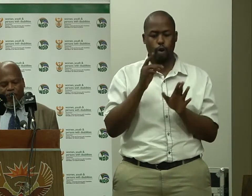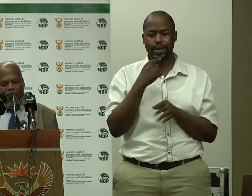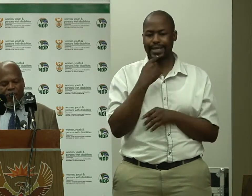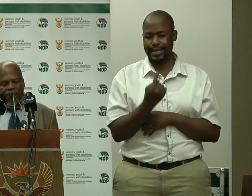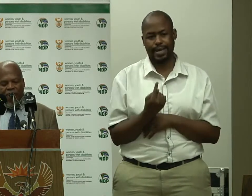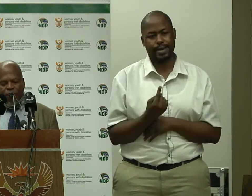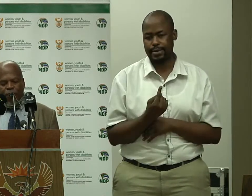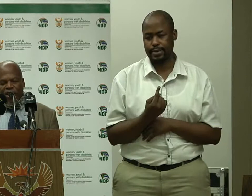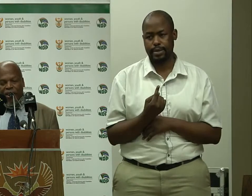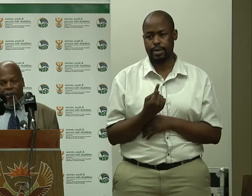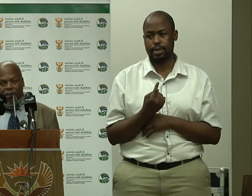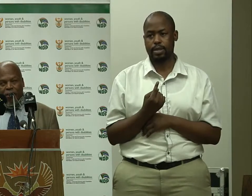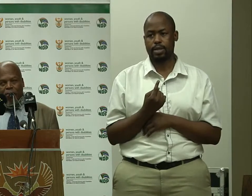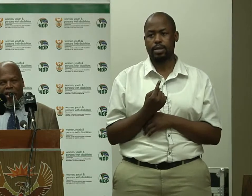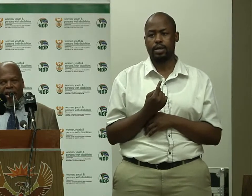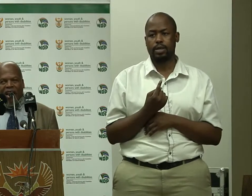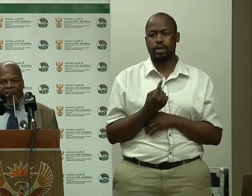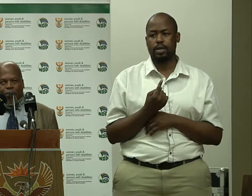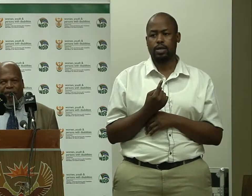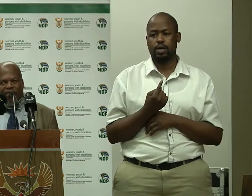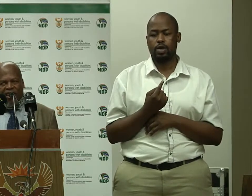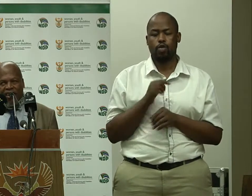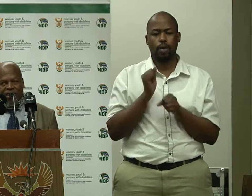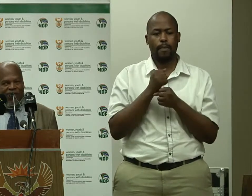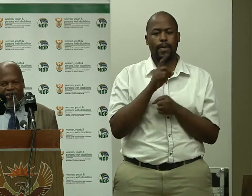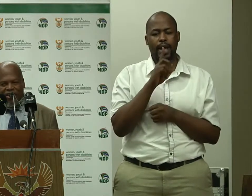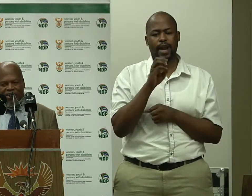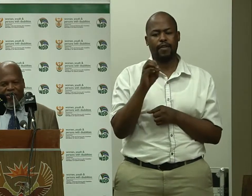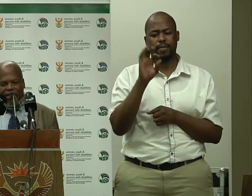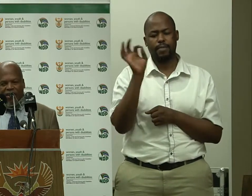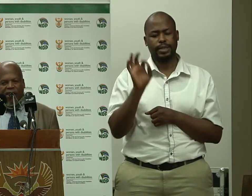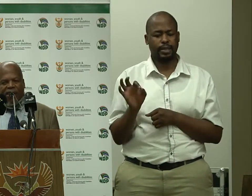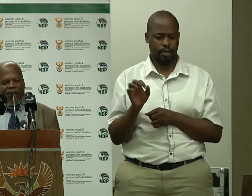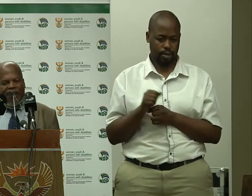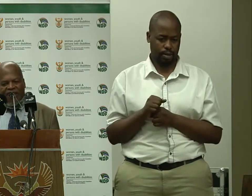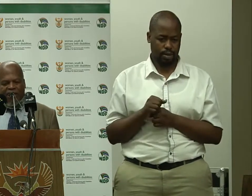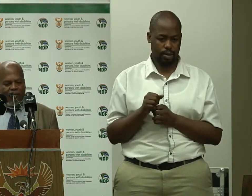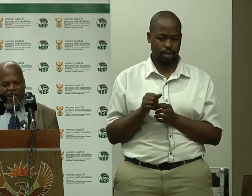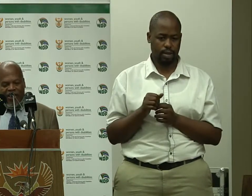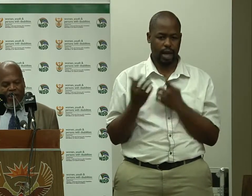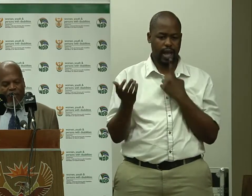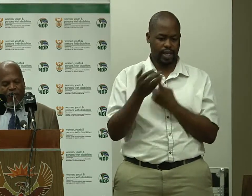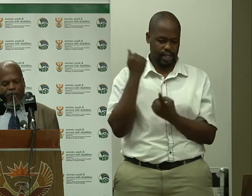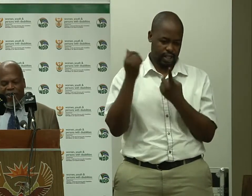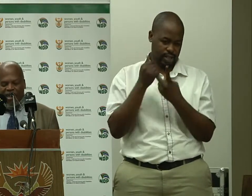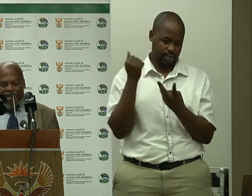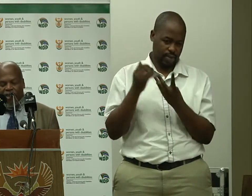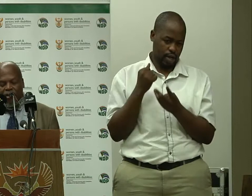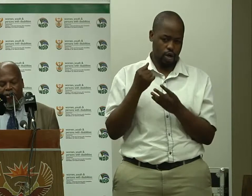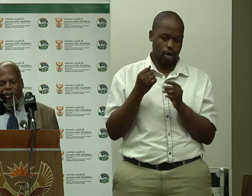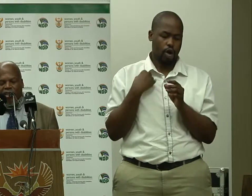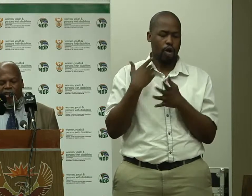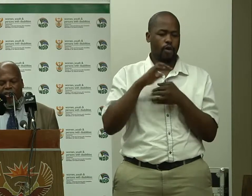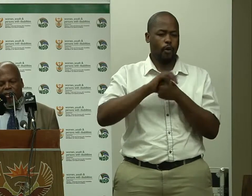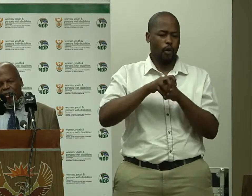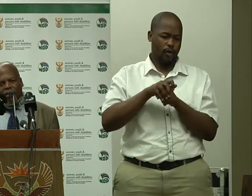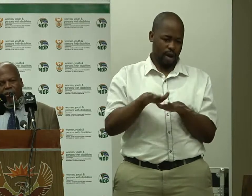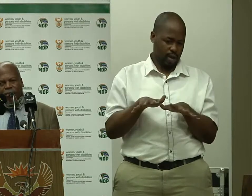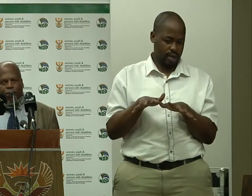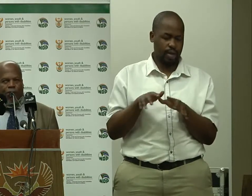saying we made 100% achievement in terms of COVID-19,